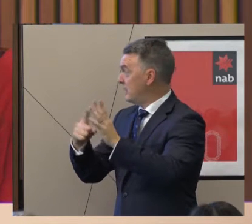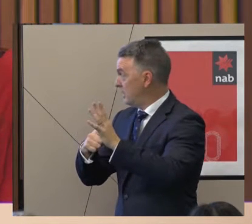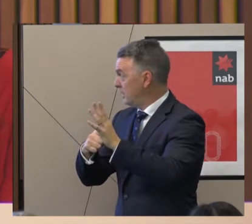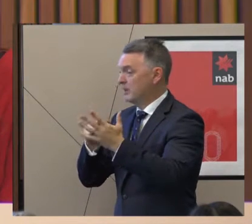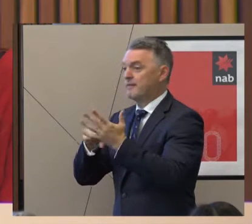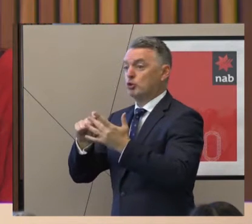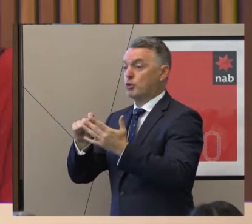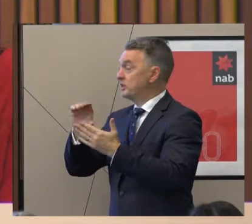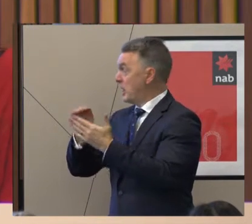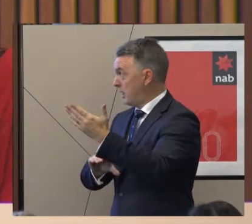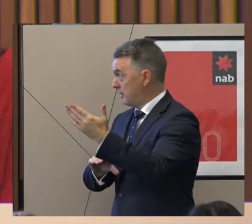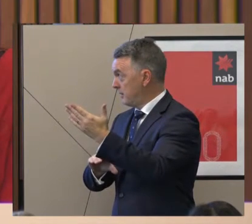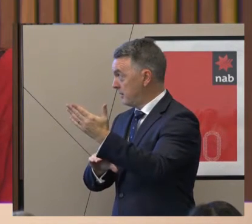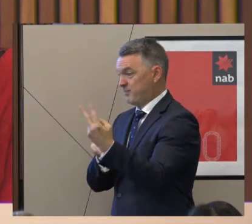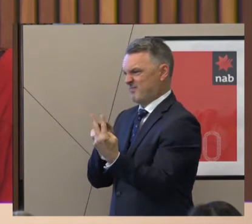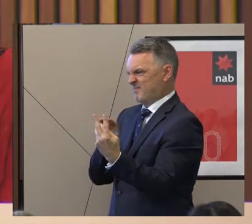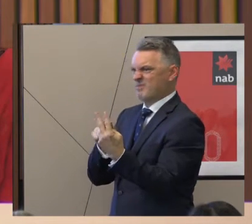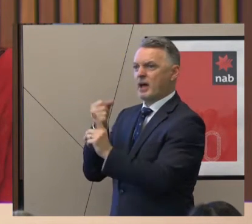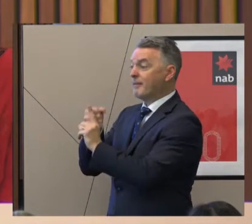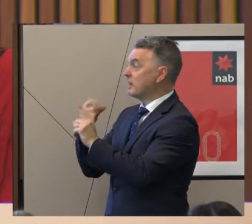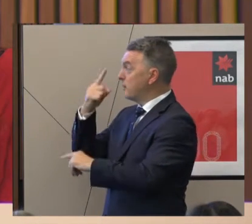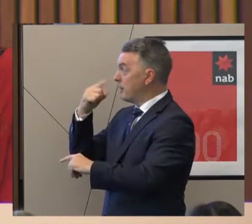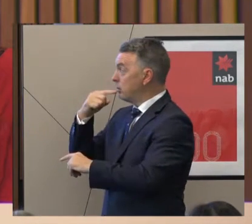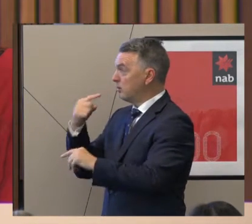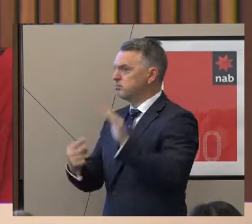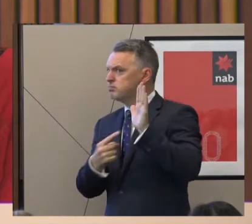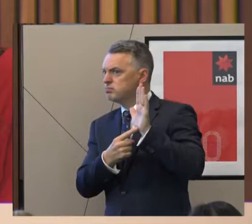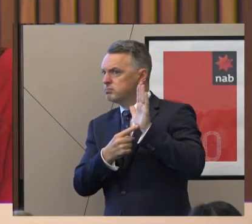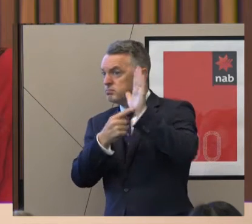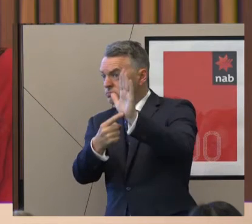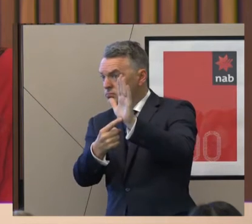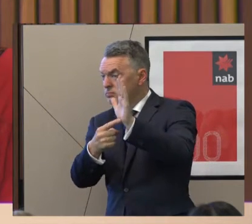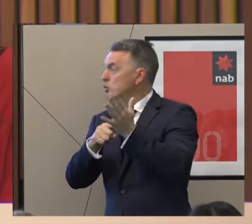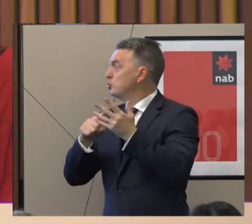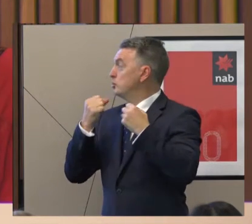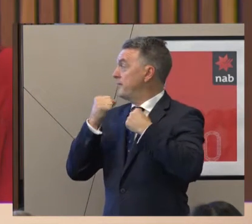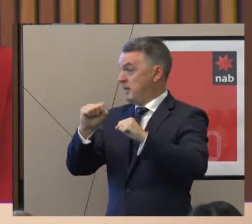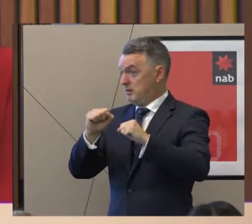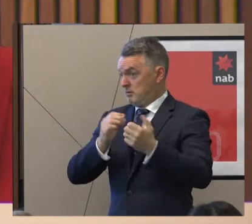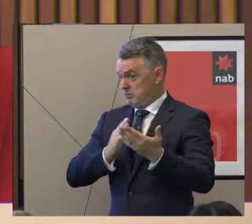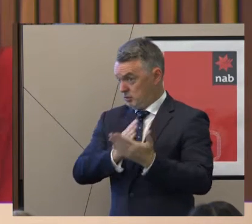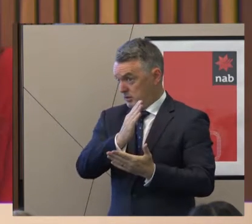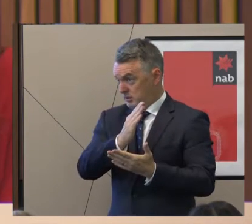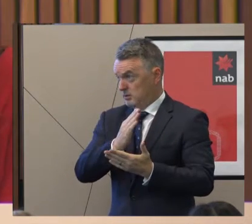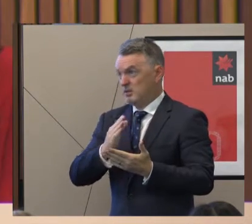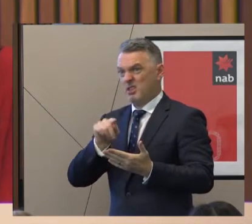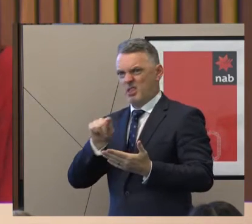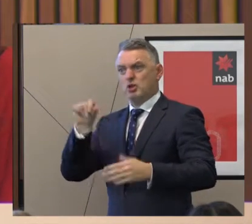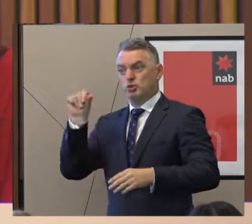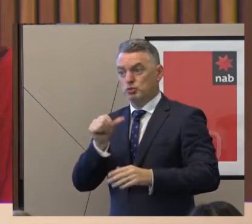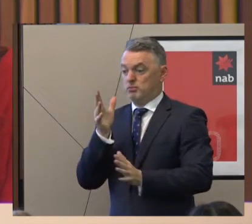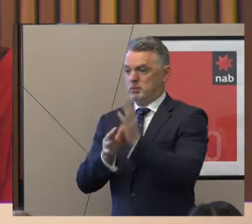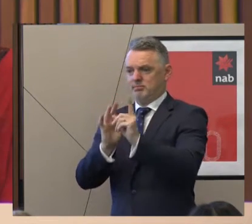the Victorian Charter, which advocates use to defend the rights of people with disability, that should go some way to improving